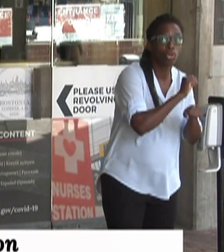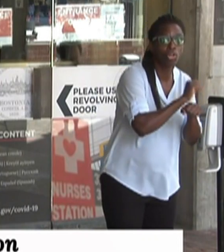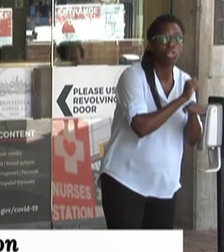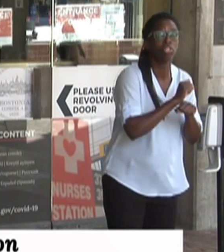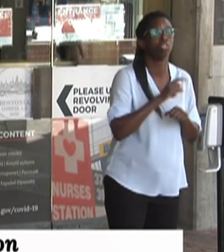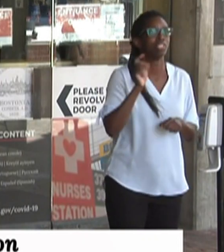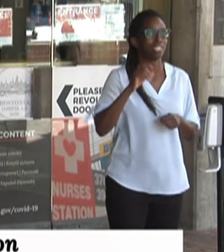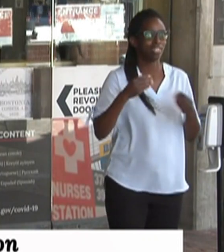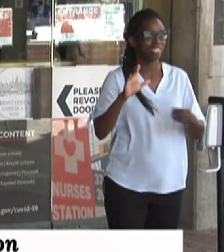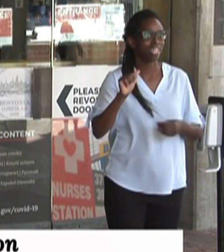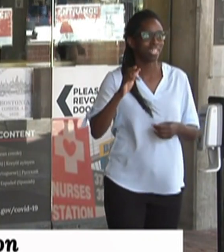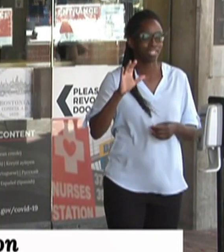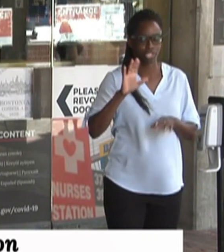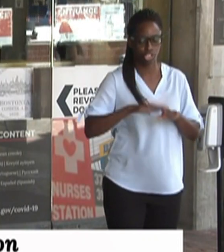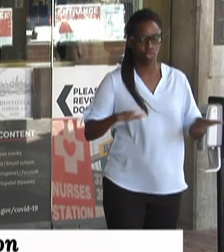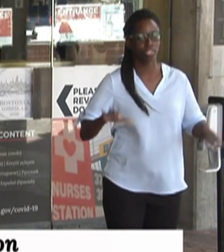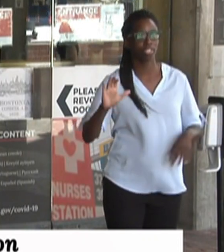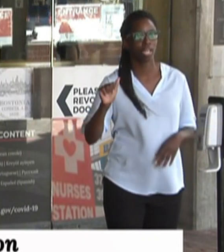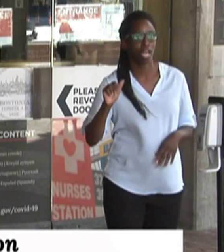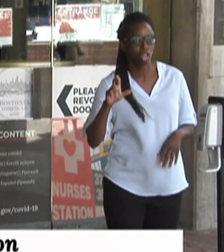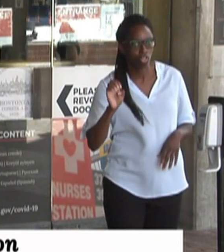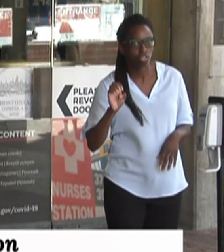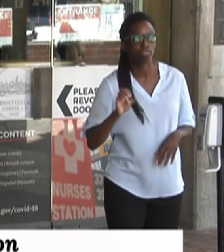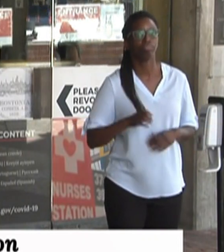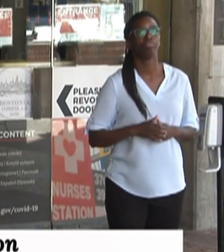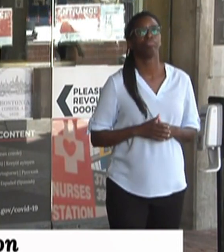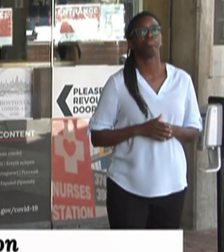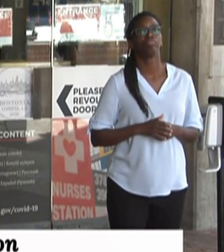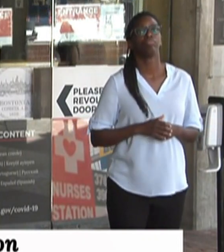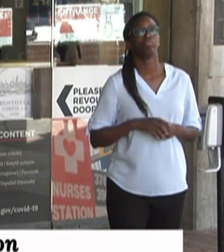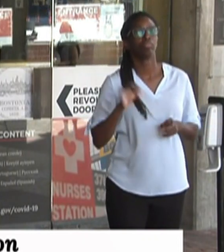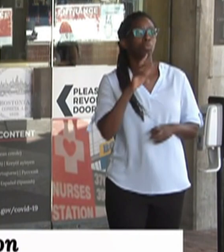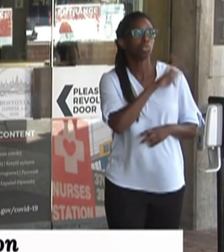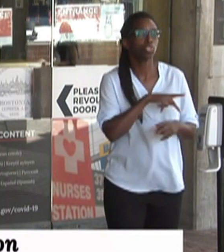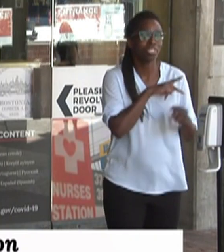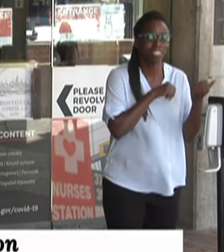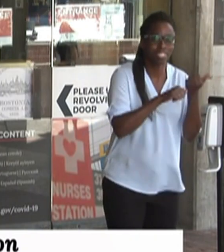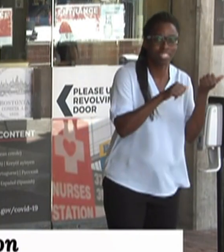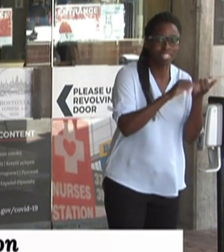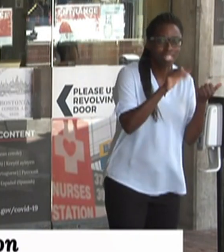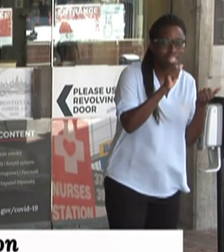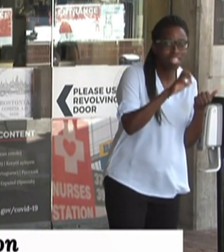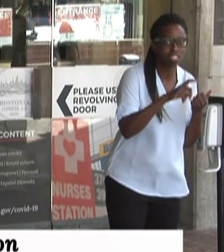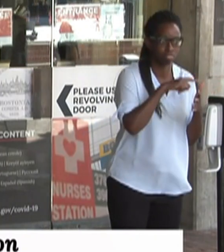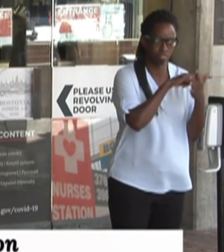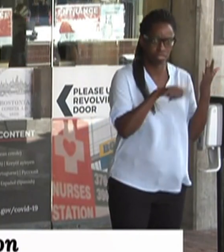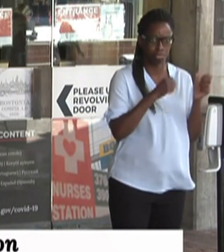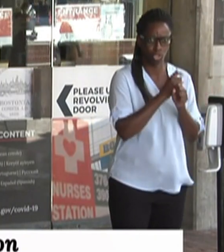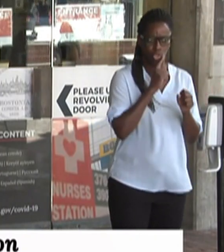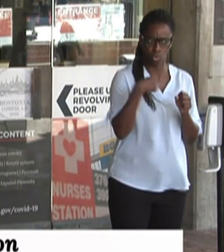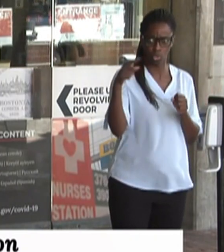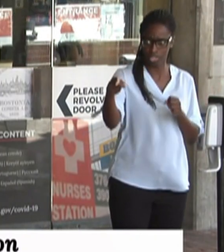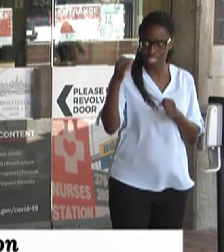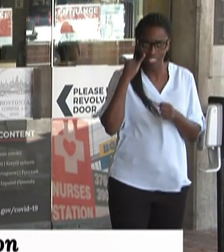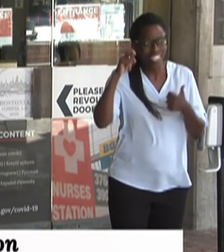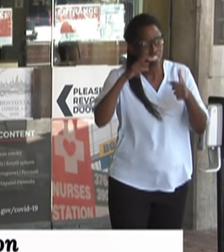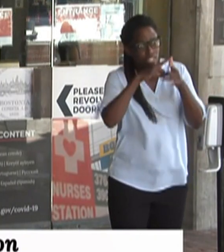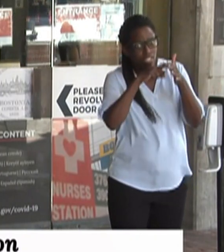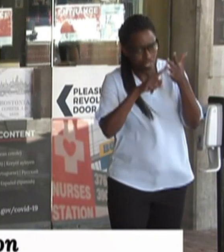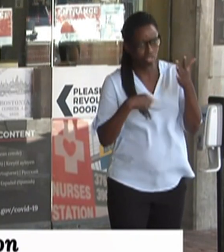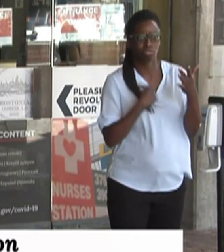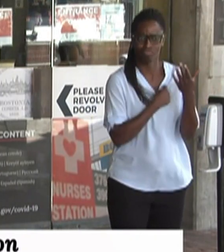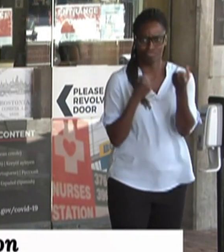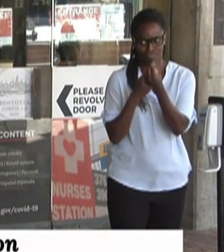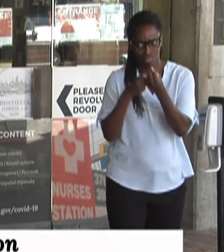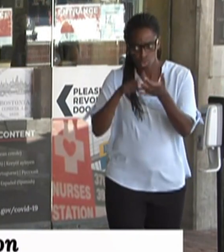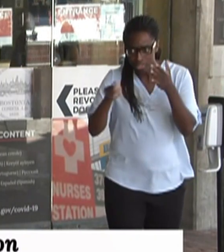help as well. In addition to the partnership with the Boston Housing Authority, we're providing another $500,000 from the Resiliency Fund